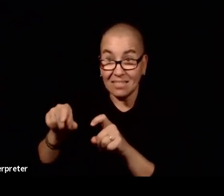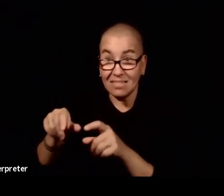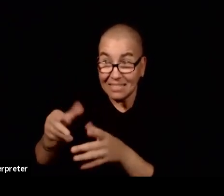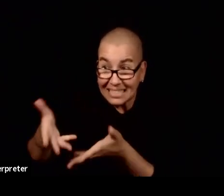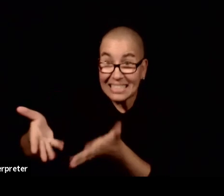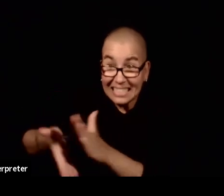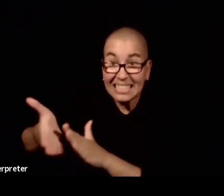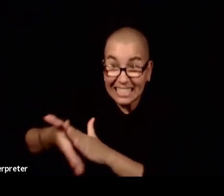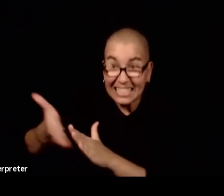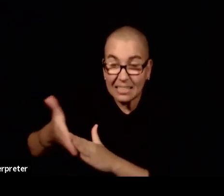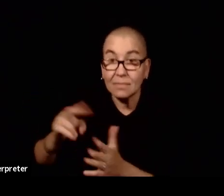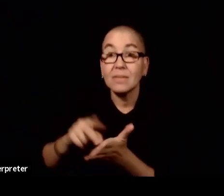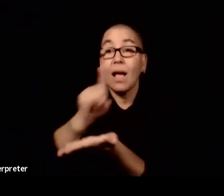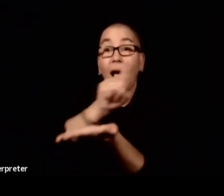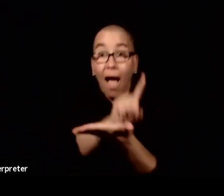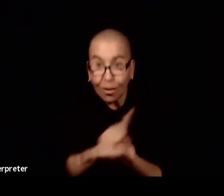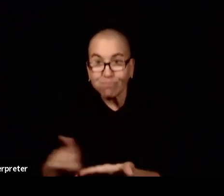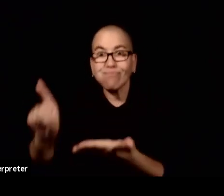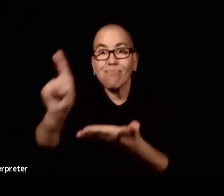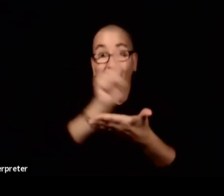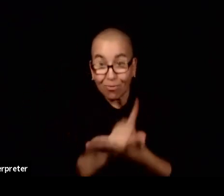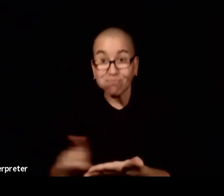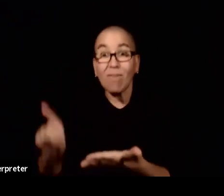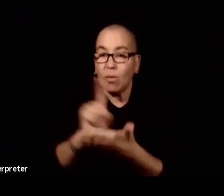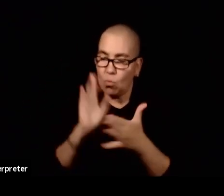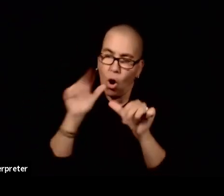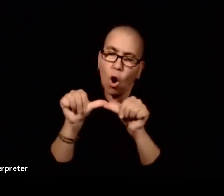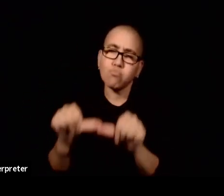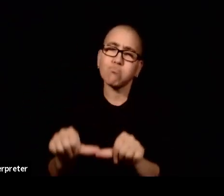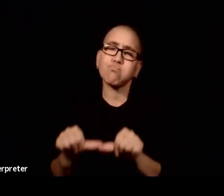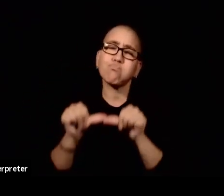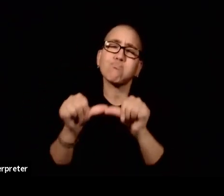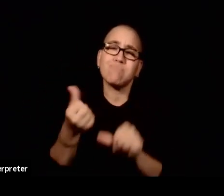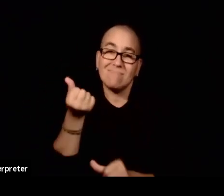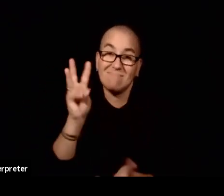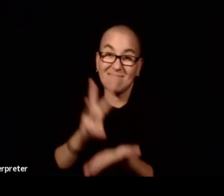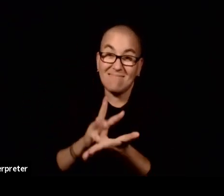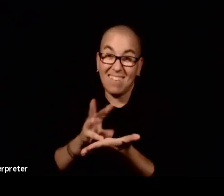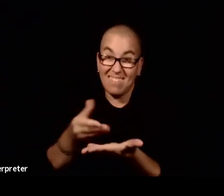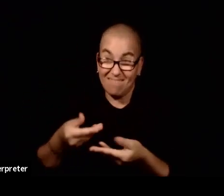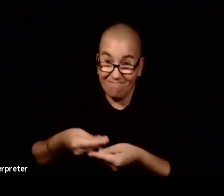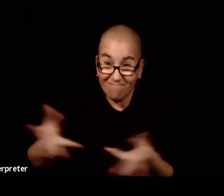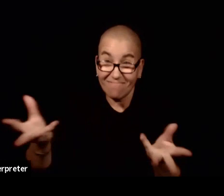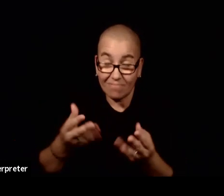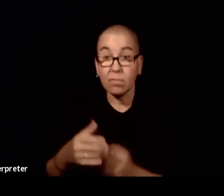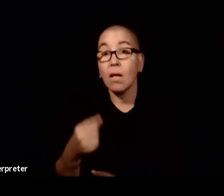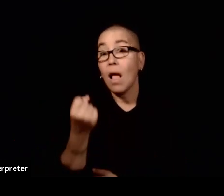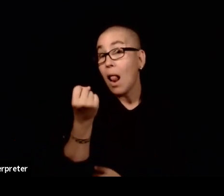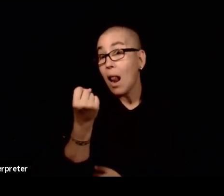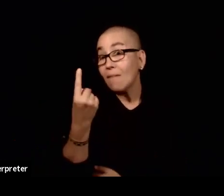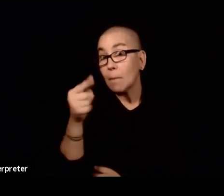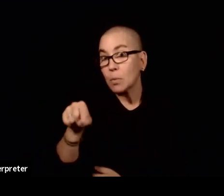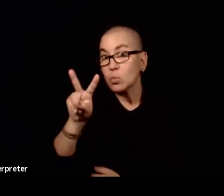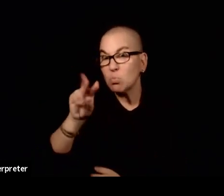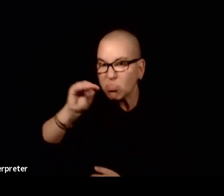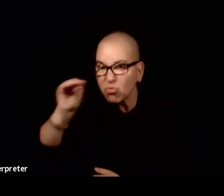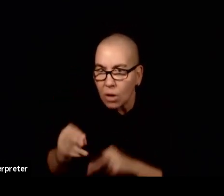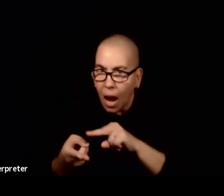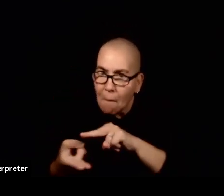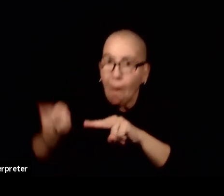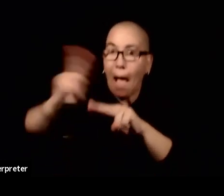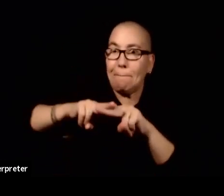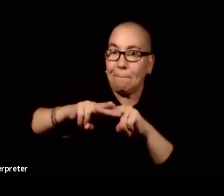an 11.2% increase in total tests over the past week, compared to a 10.1%